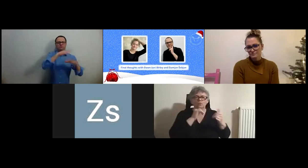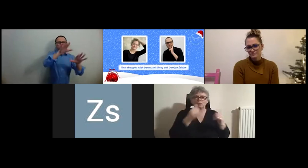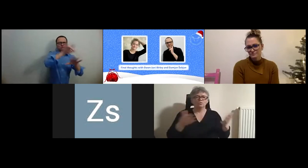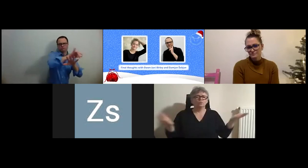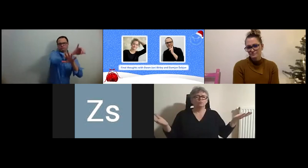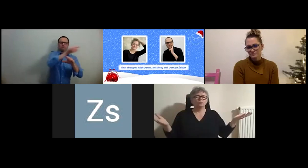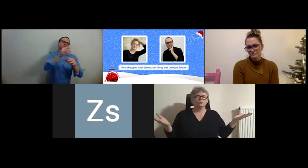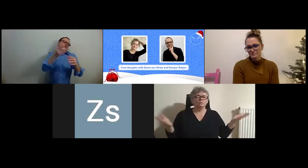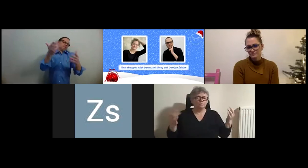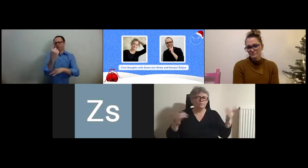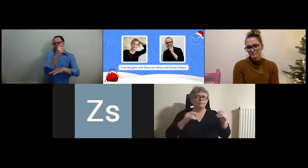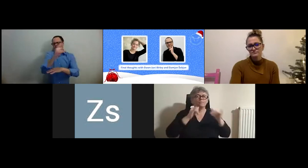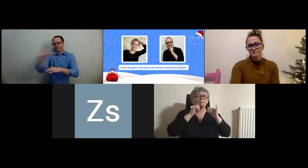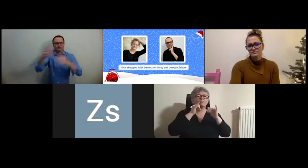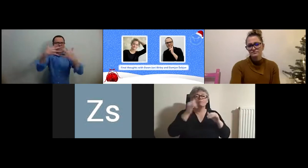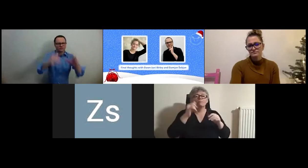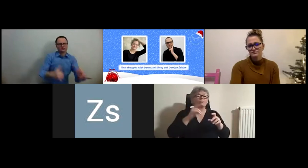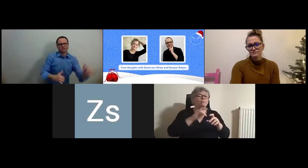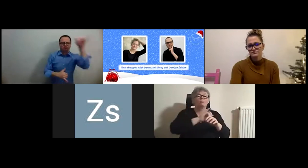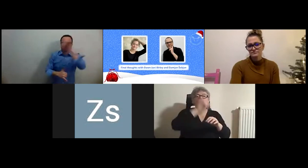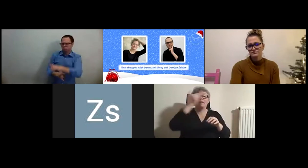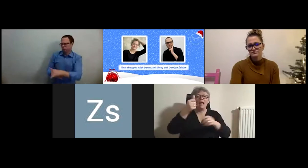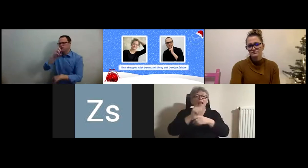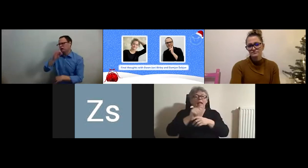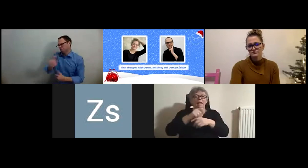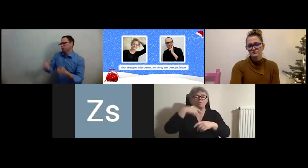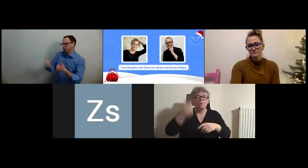level, we have the European Union of the Deaf.